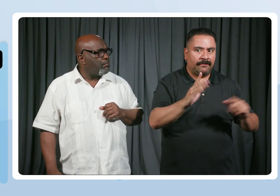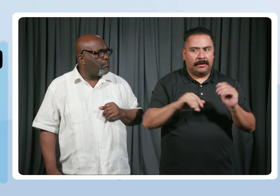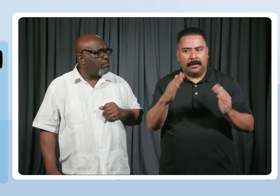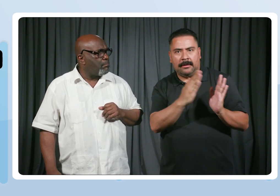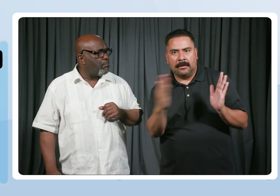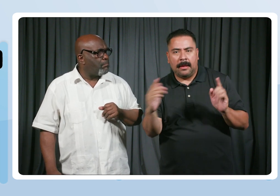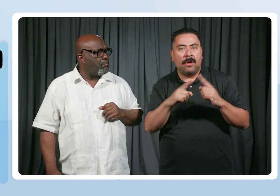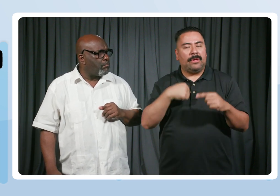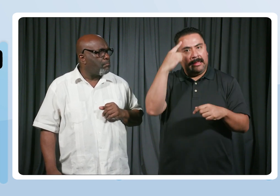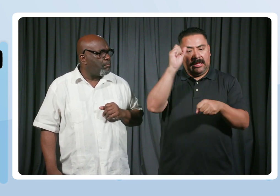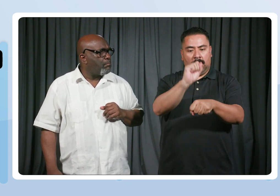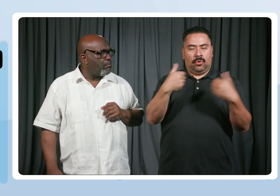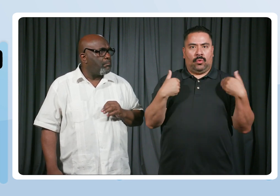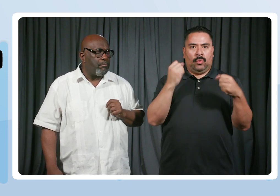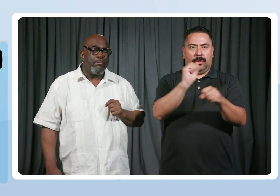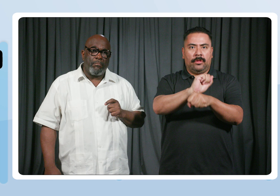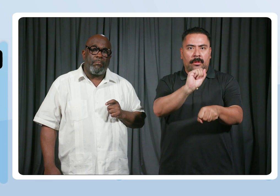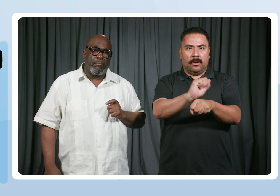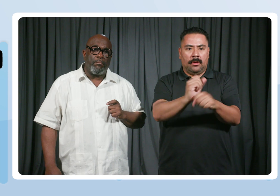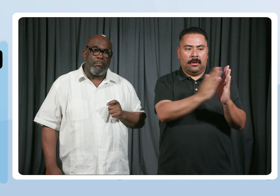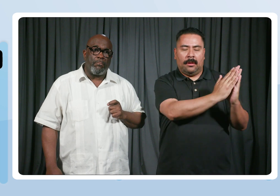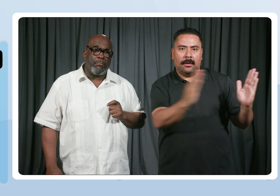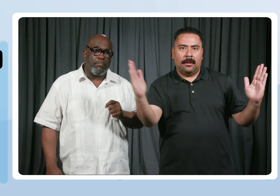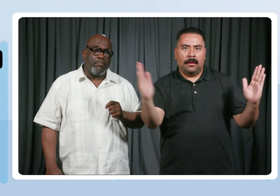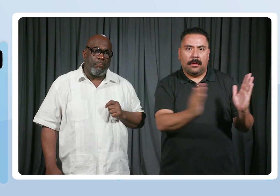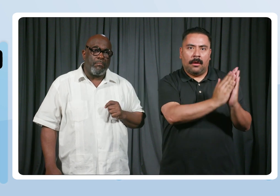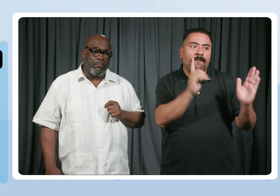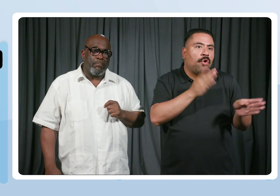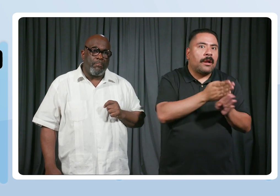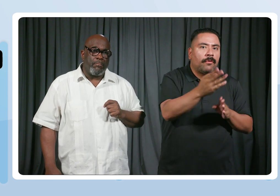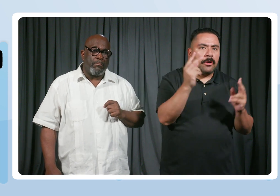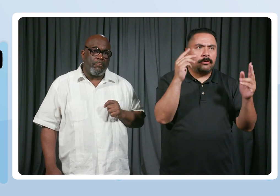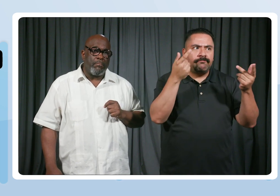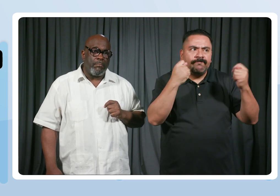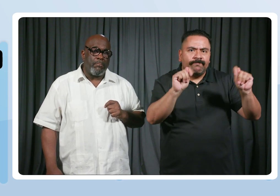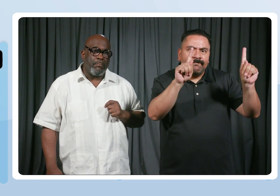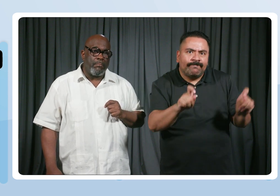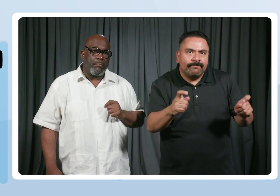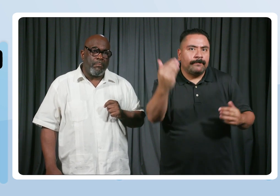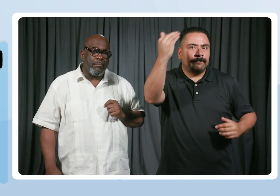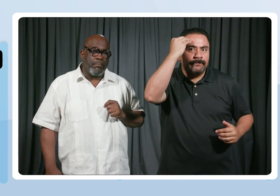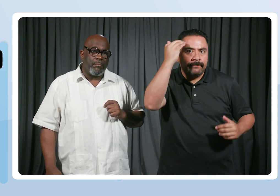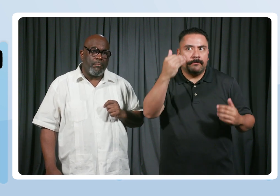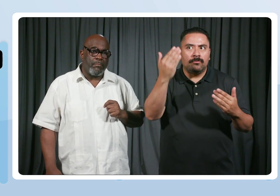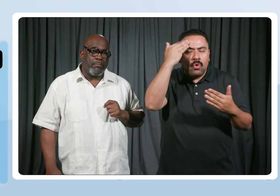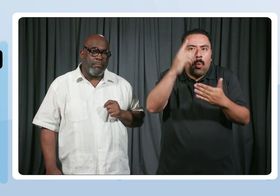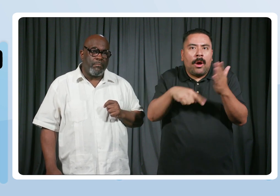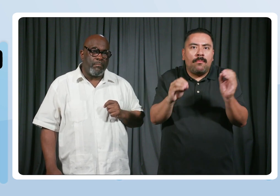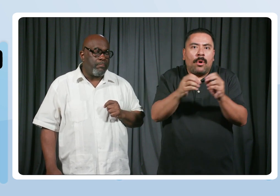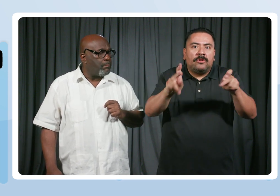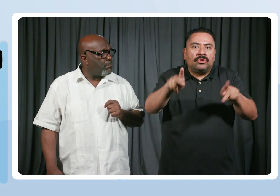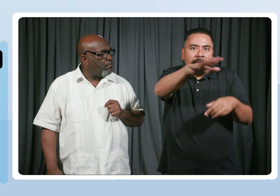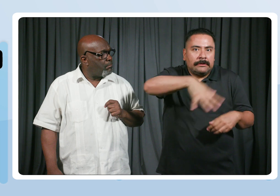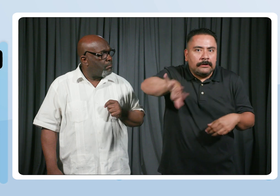a continuum. So providing young people with an opportunity for career exploration and awareness to get more knowledge of what's out there, what they might be